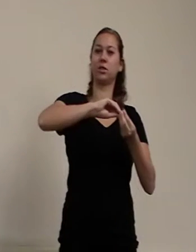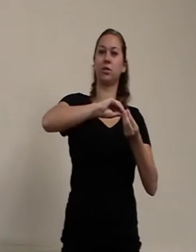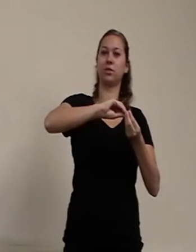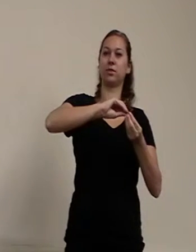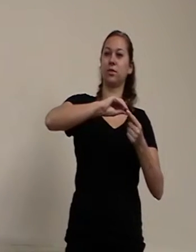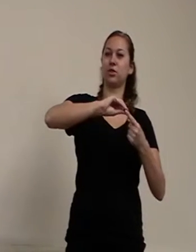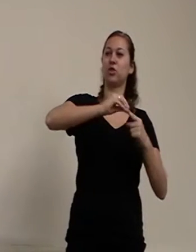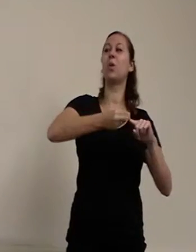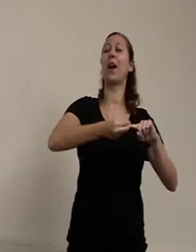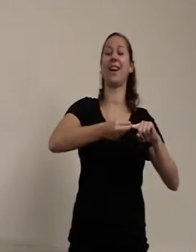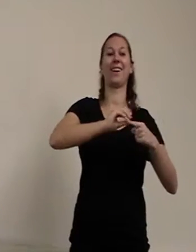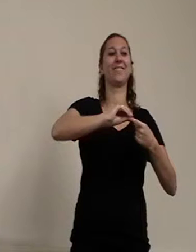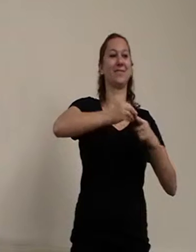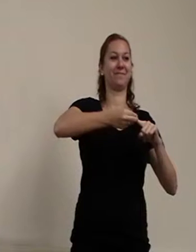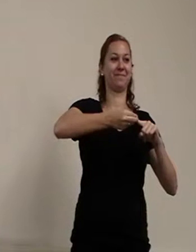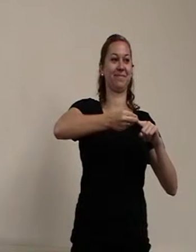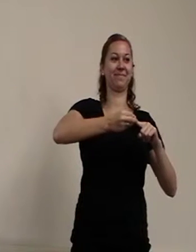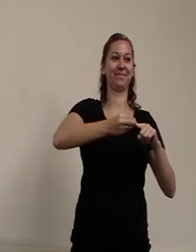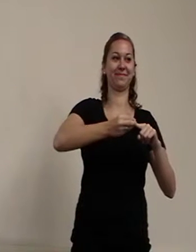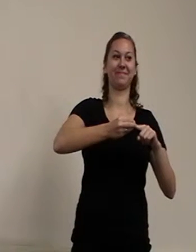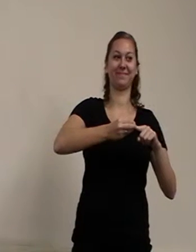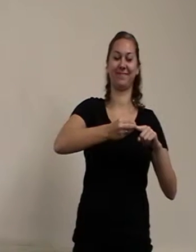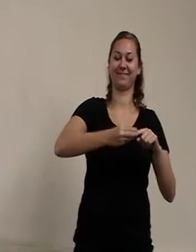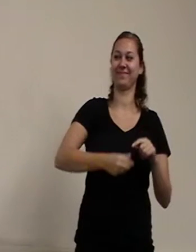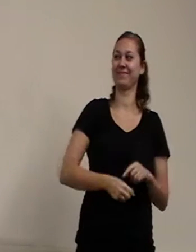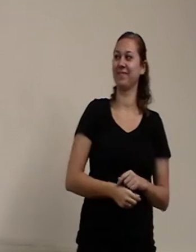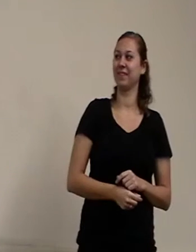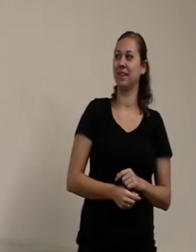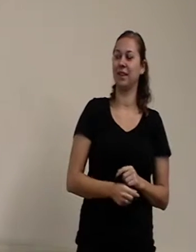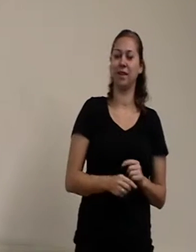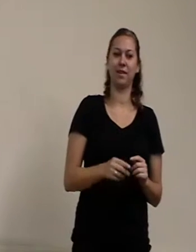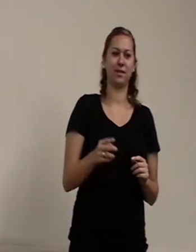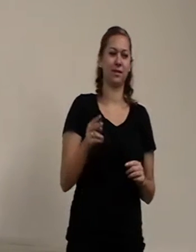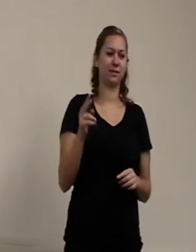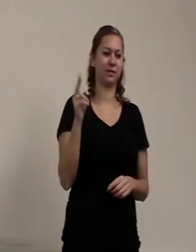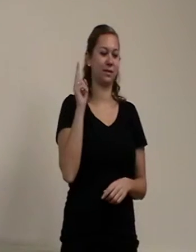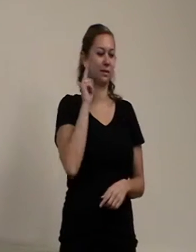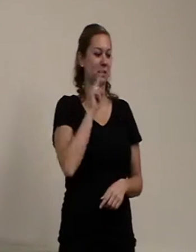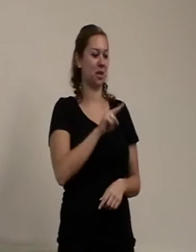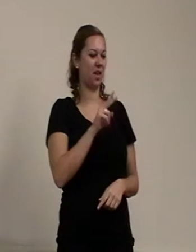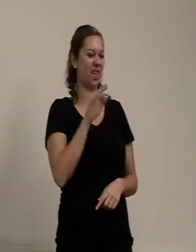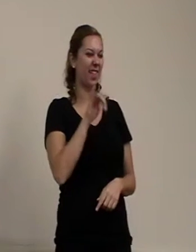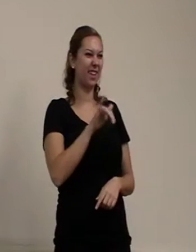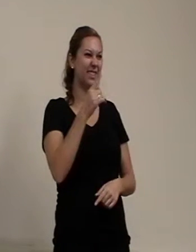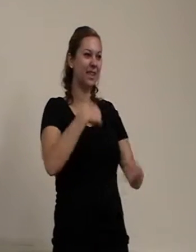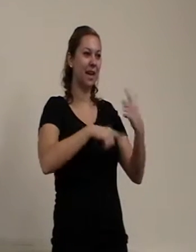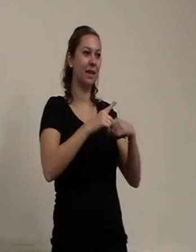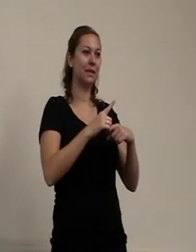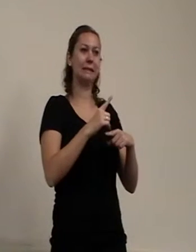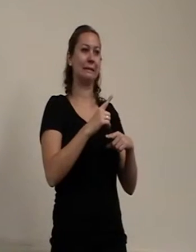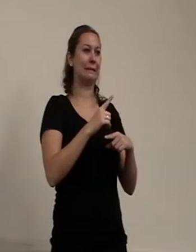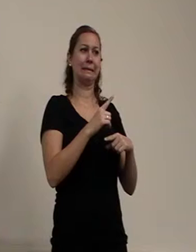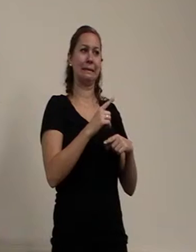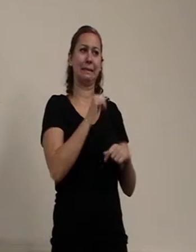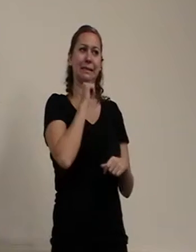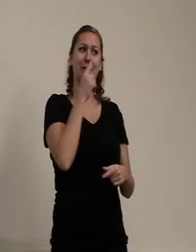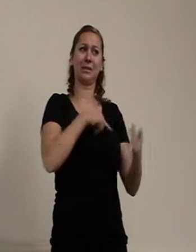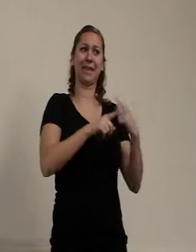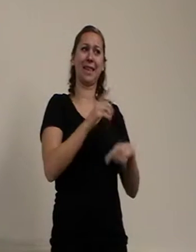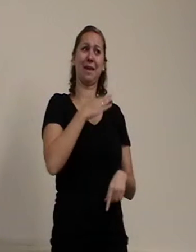Oh. And so I was like looking at that, and I was like, yeah, don't sign that, please. Don't sign it. And she's like, okay.